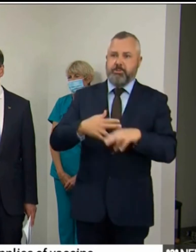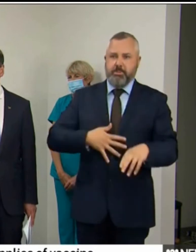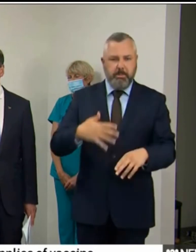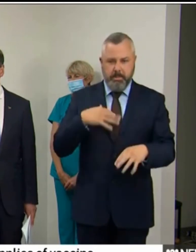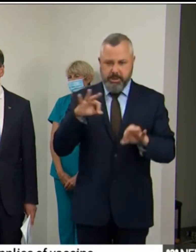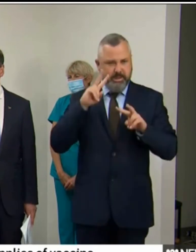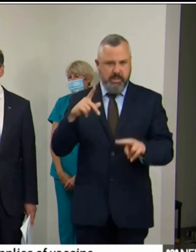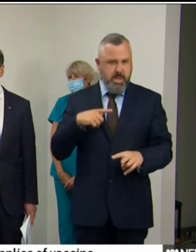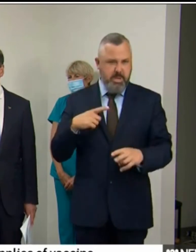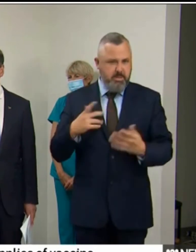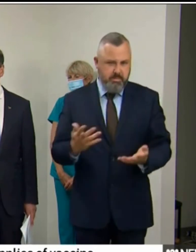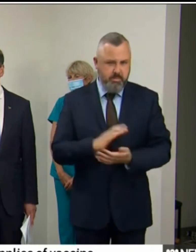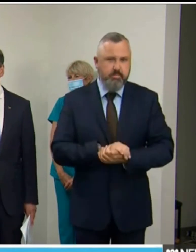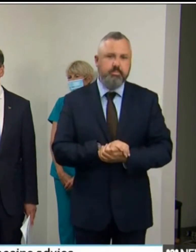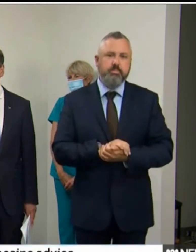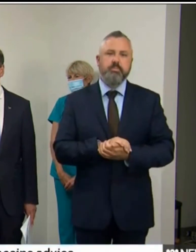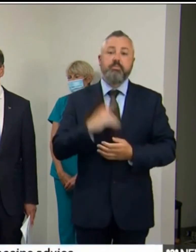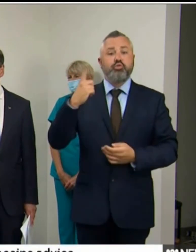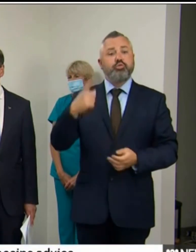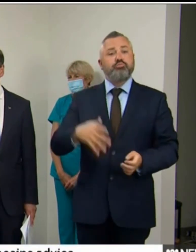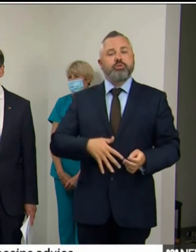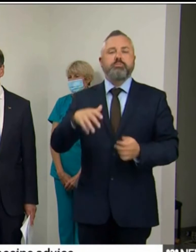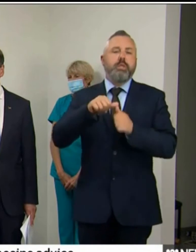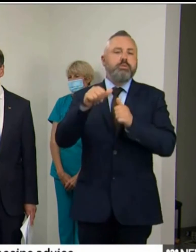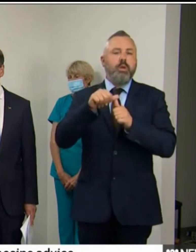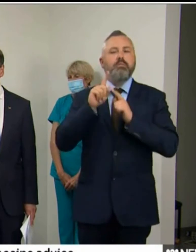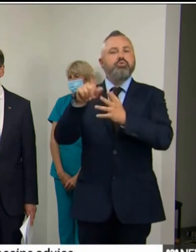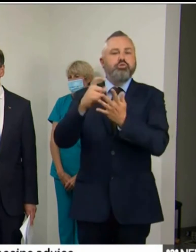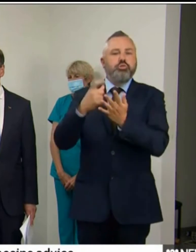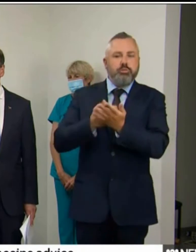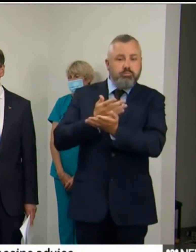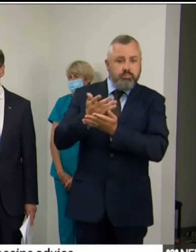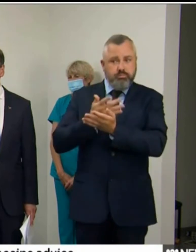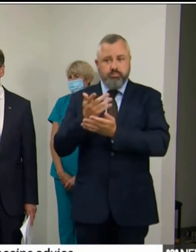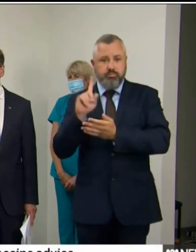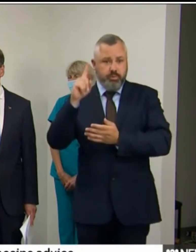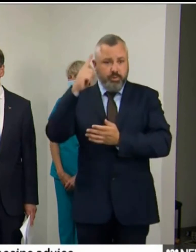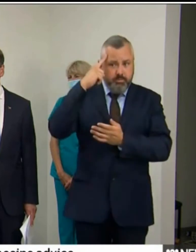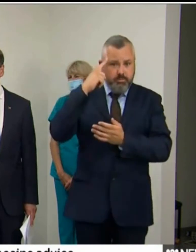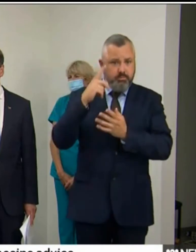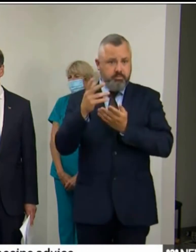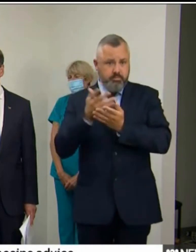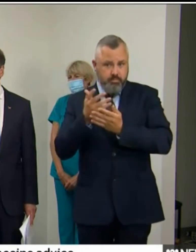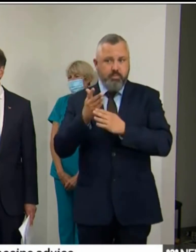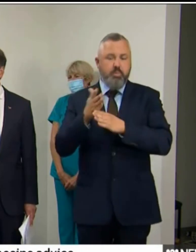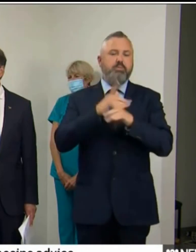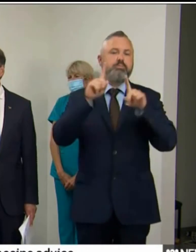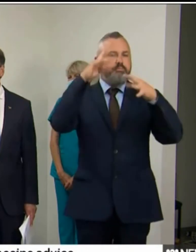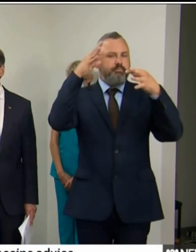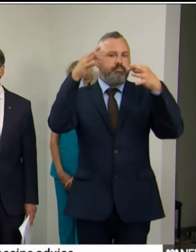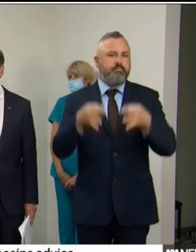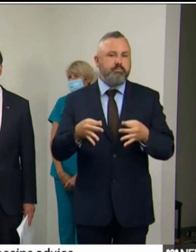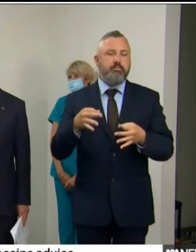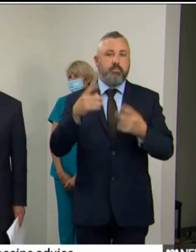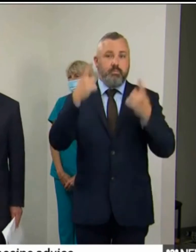that people who are pregnant should discuss vaccination with their doctor before they consider it. Just look at the risks versus